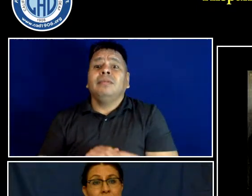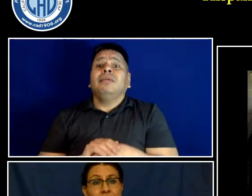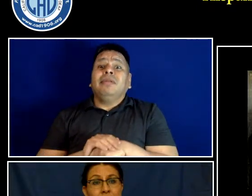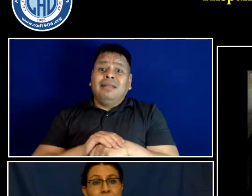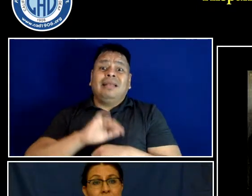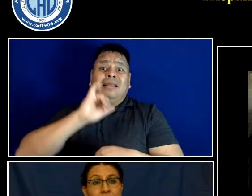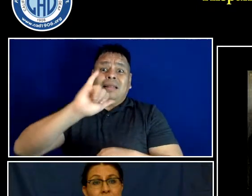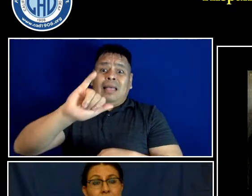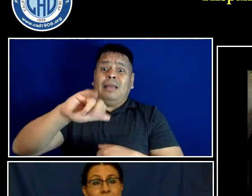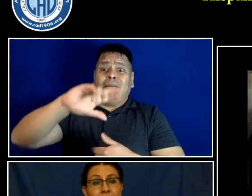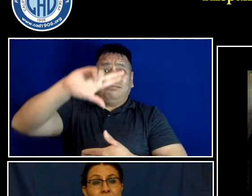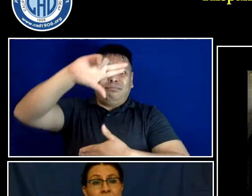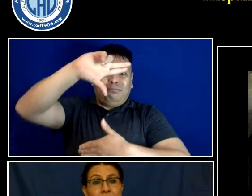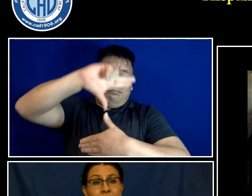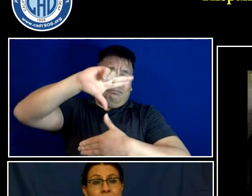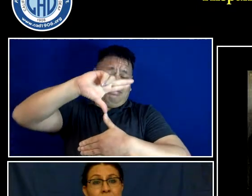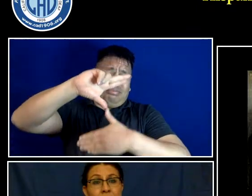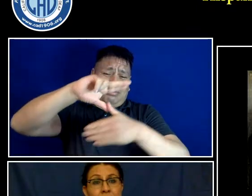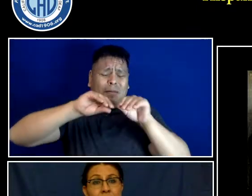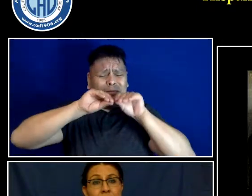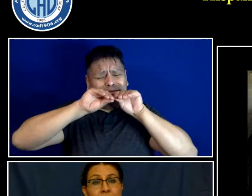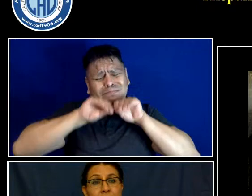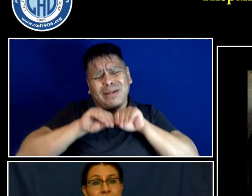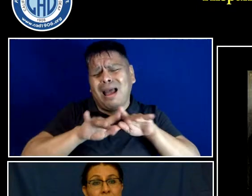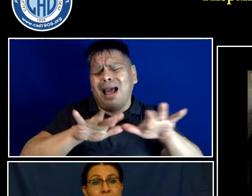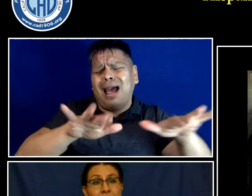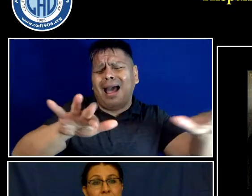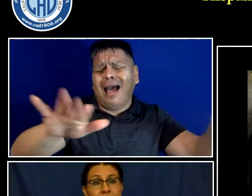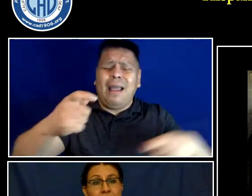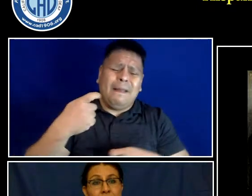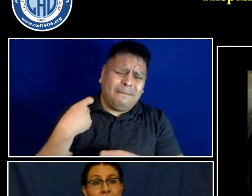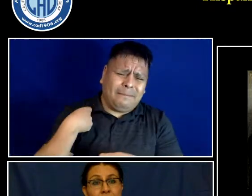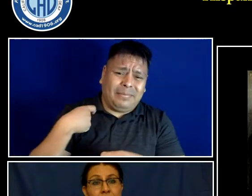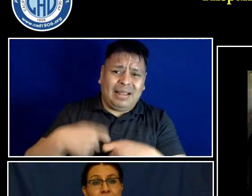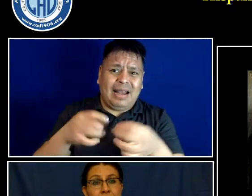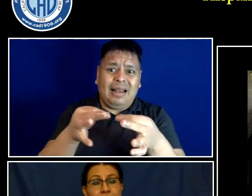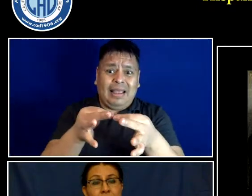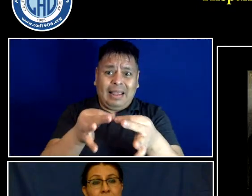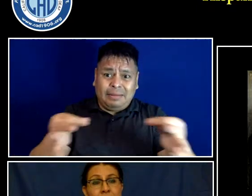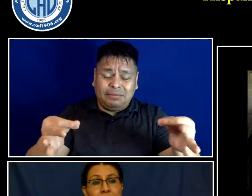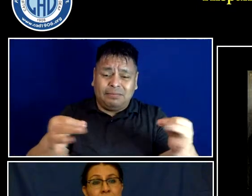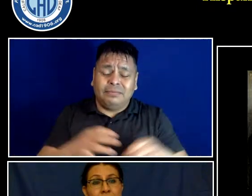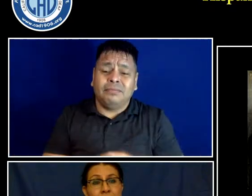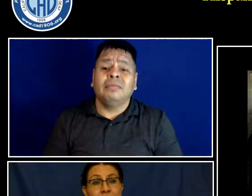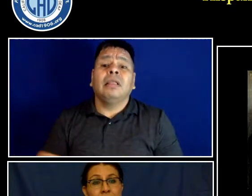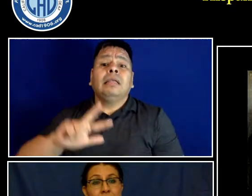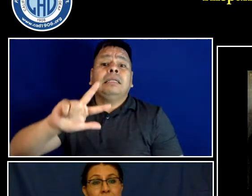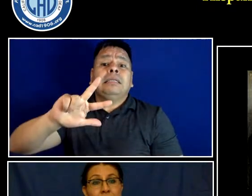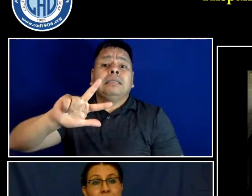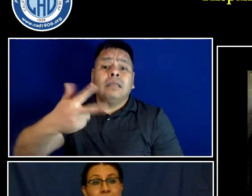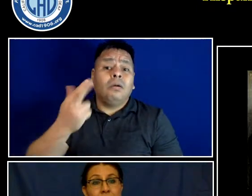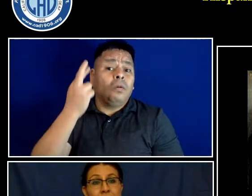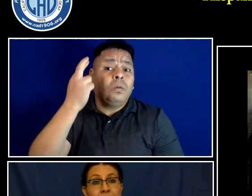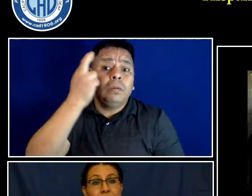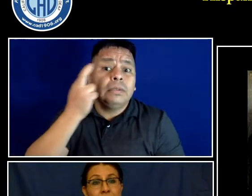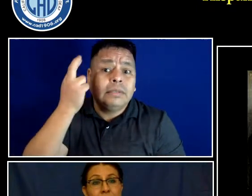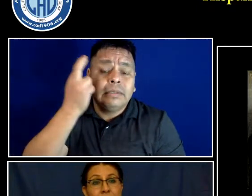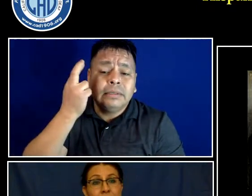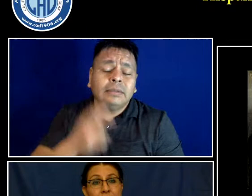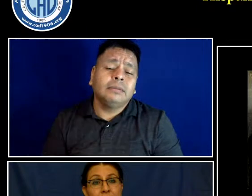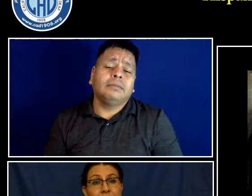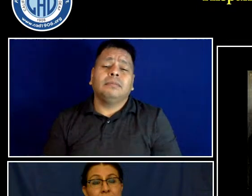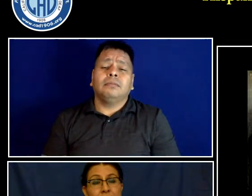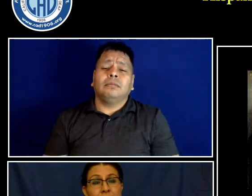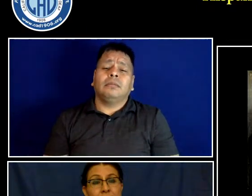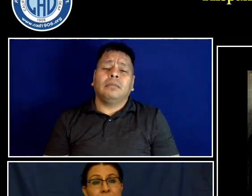what Spain wanted was to colonize the entire world into using the Spanish language. So on the continent known as